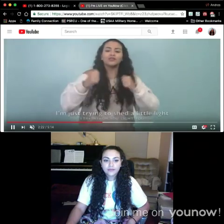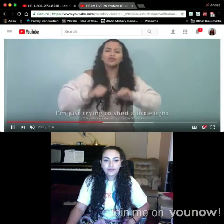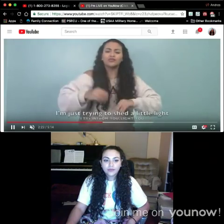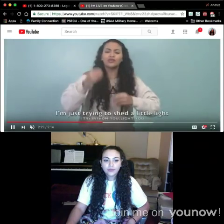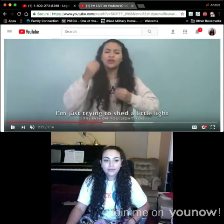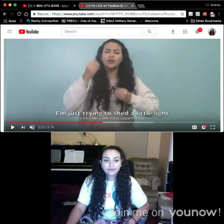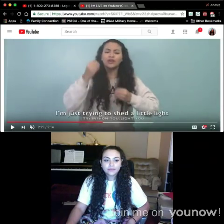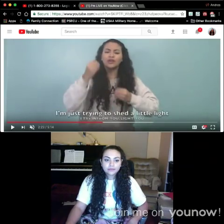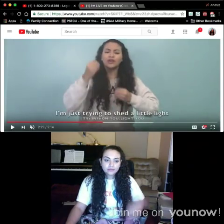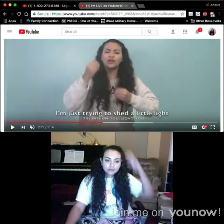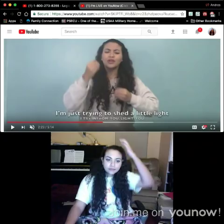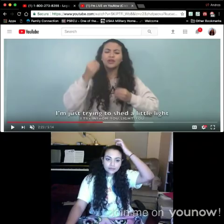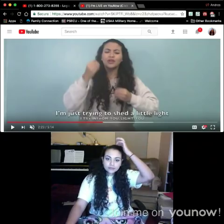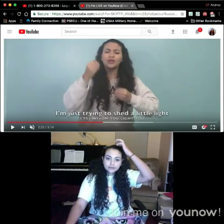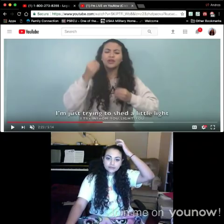Cool.